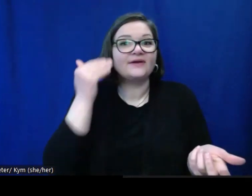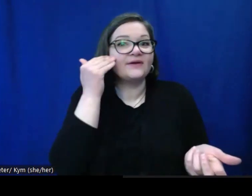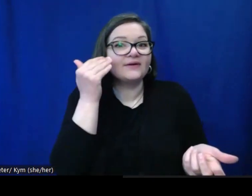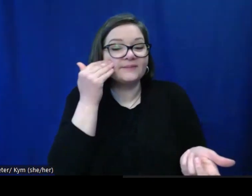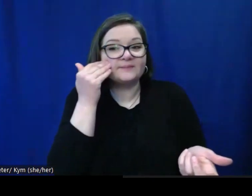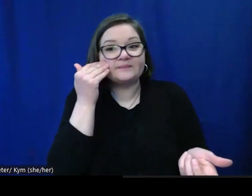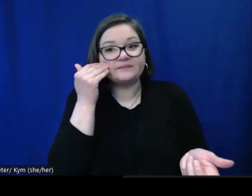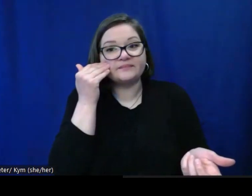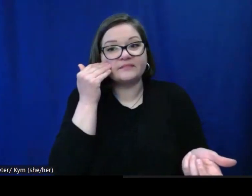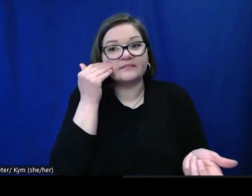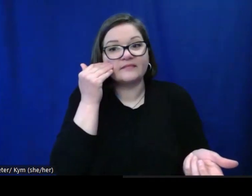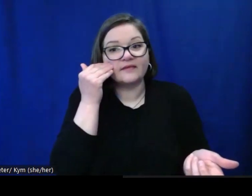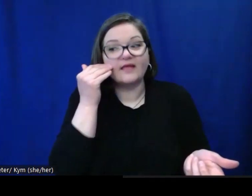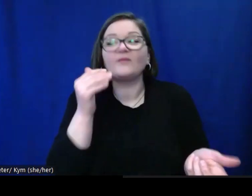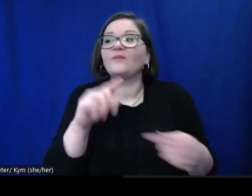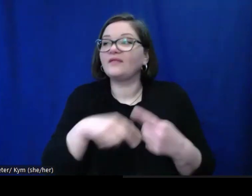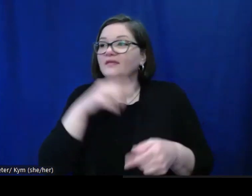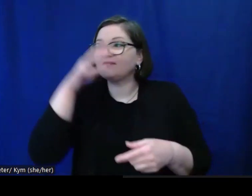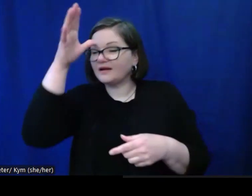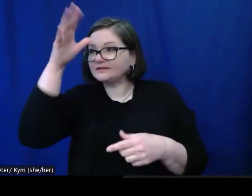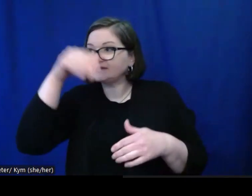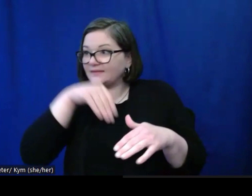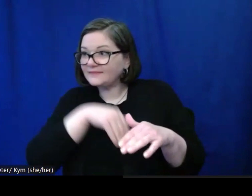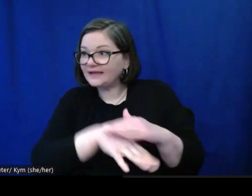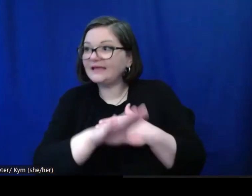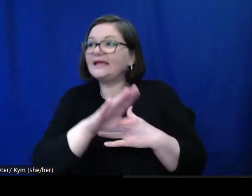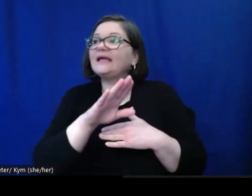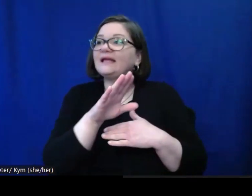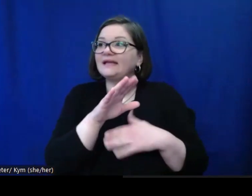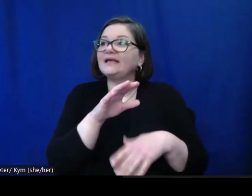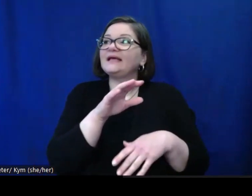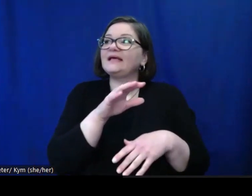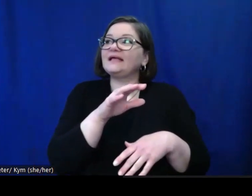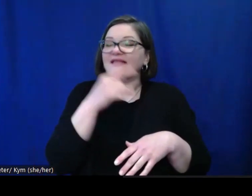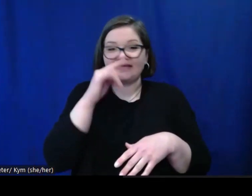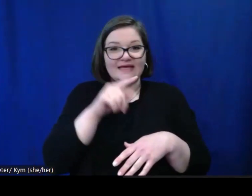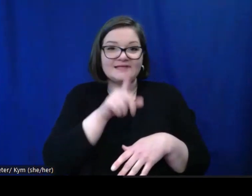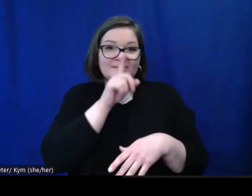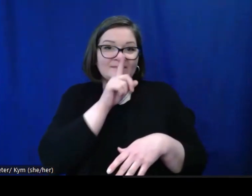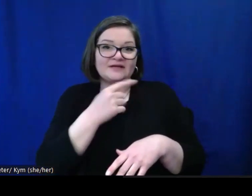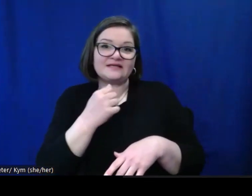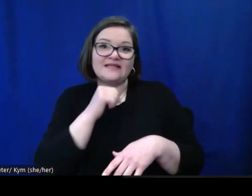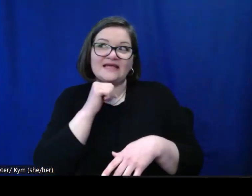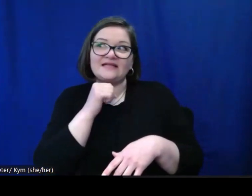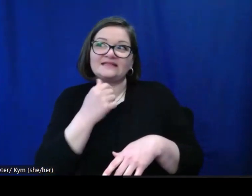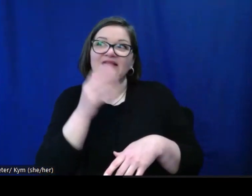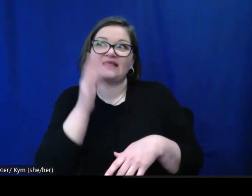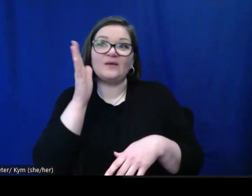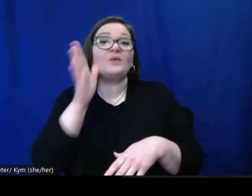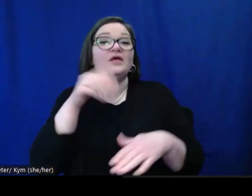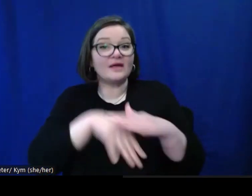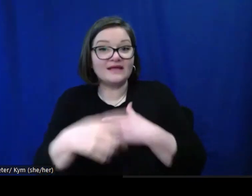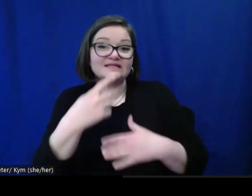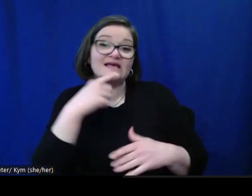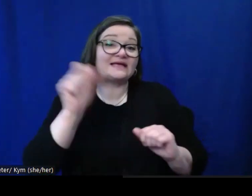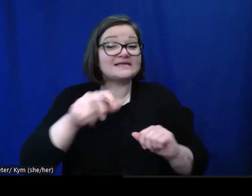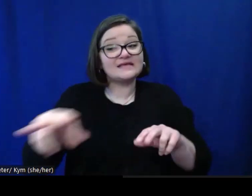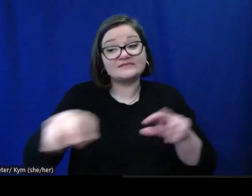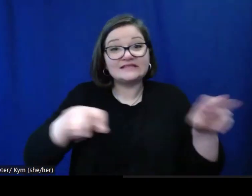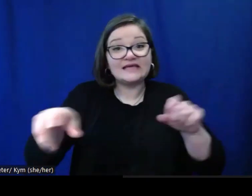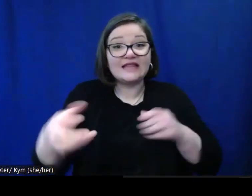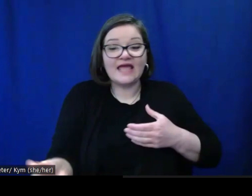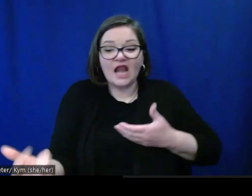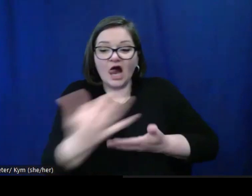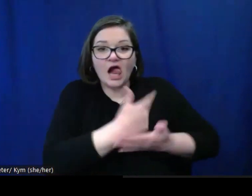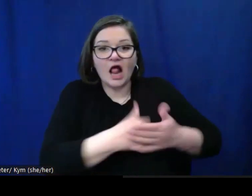going to be like, yes, Miss Lesa, I am stealing and hoarding and I am lying like crazy. They don't come in. That's really what the parents